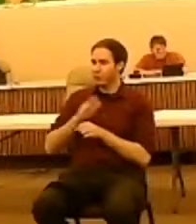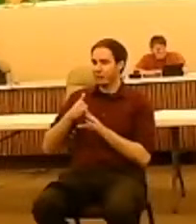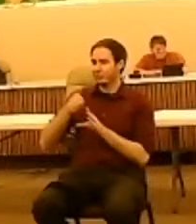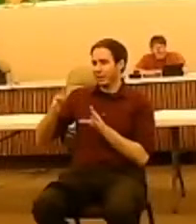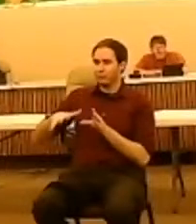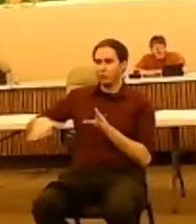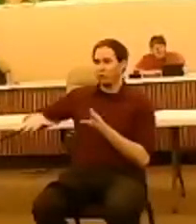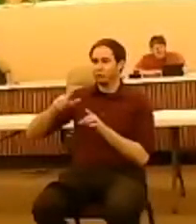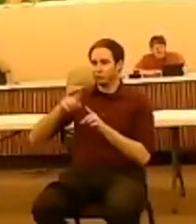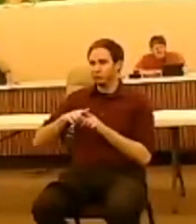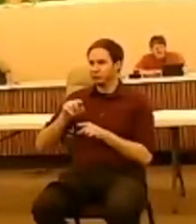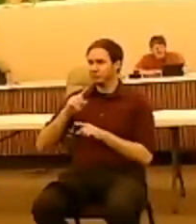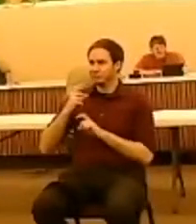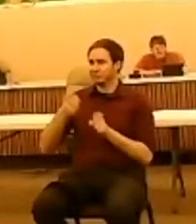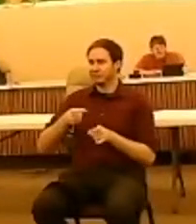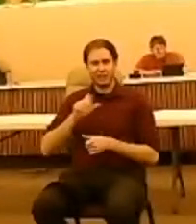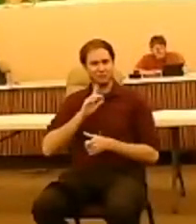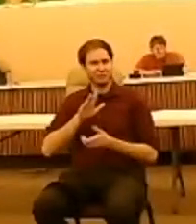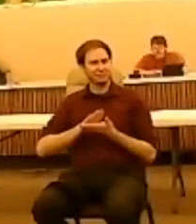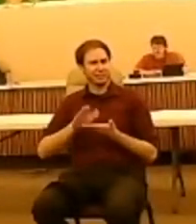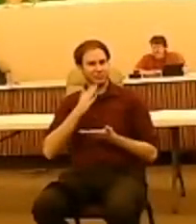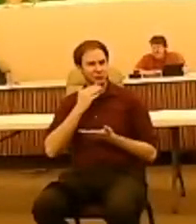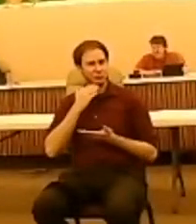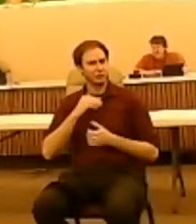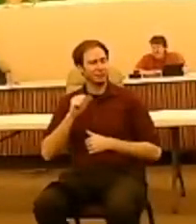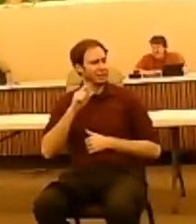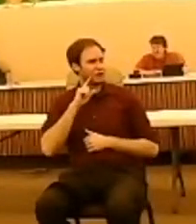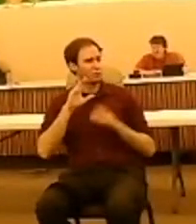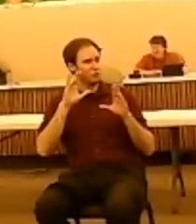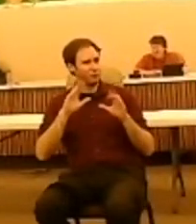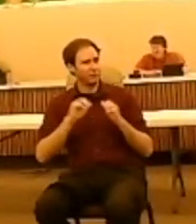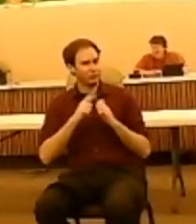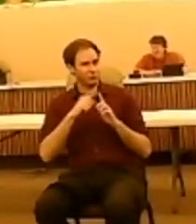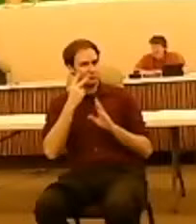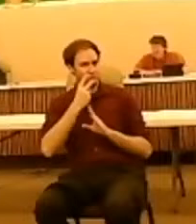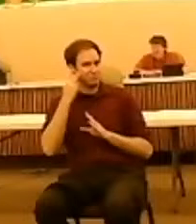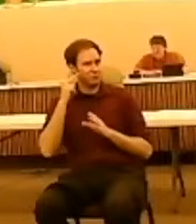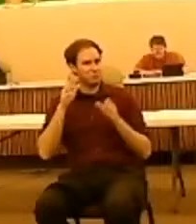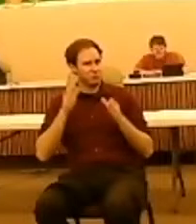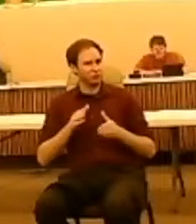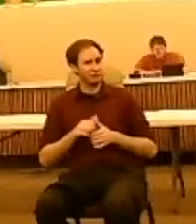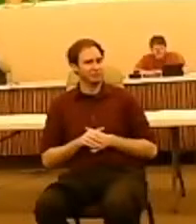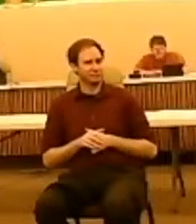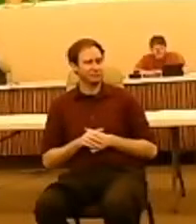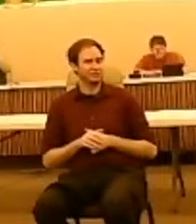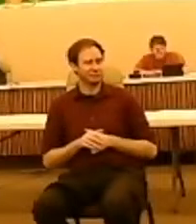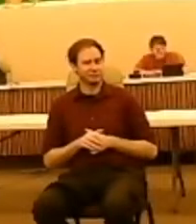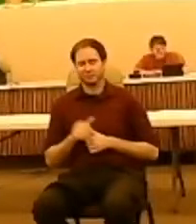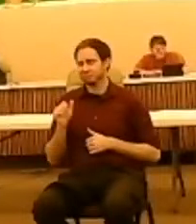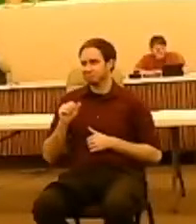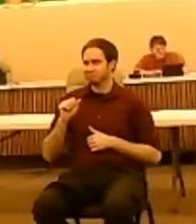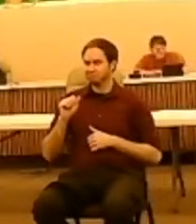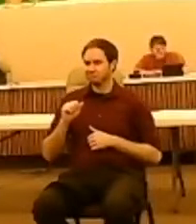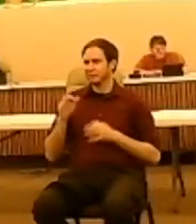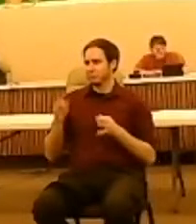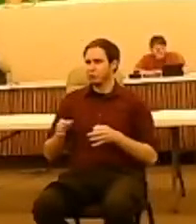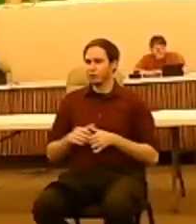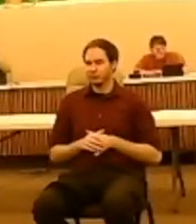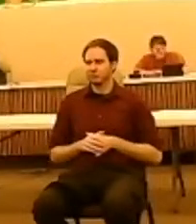It was It very is. nice of this whole Beautiful. neighborhood. It's a wonderful way to remember somebody that's. Yep. Yeah,